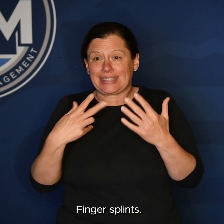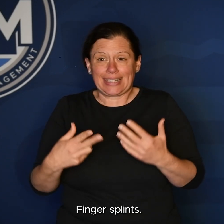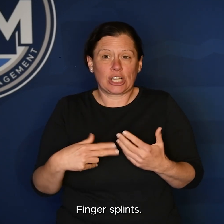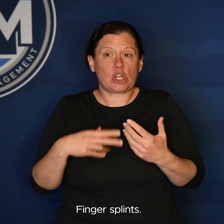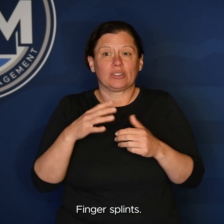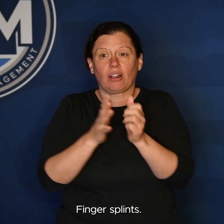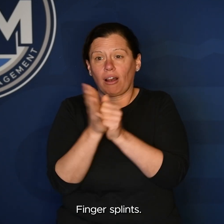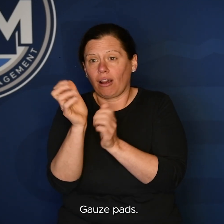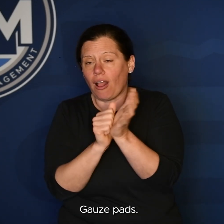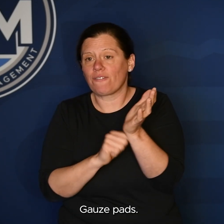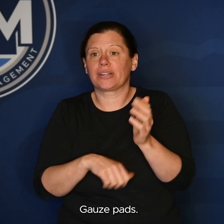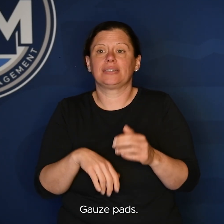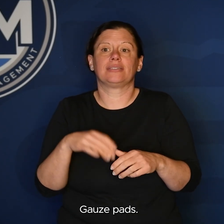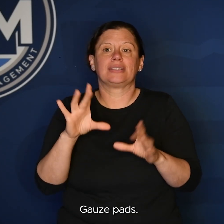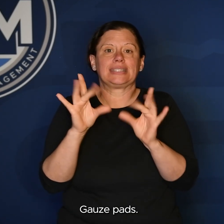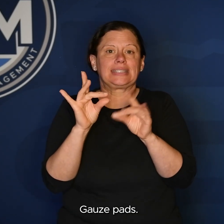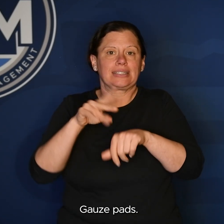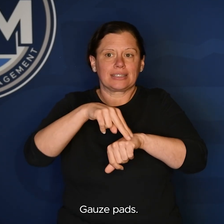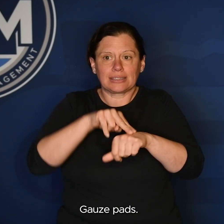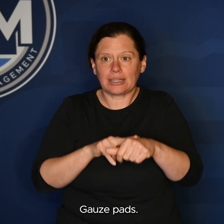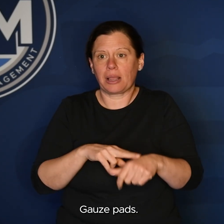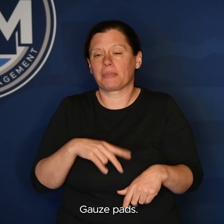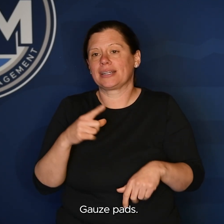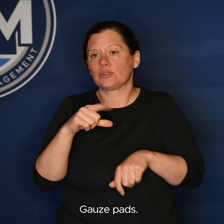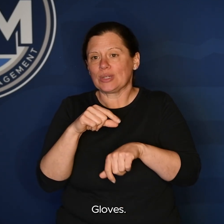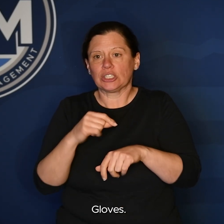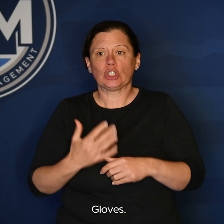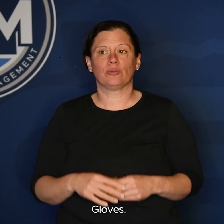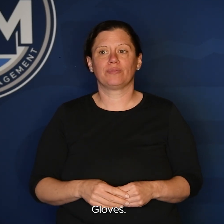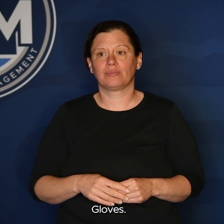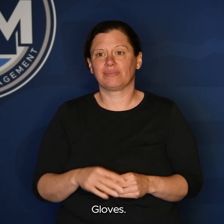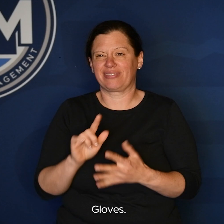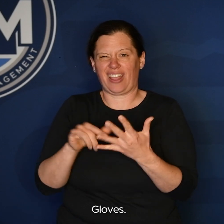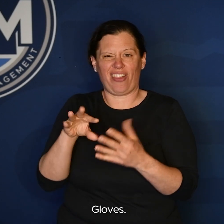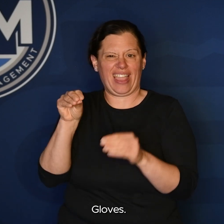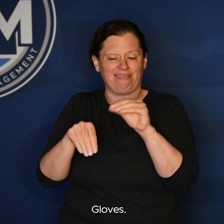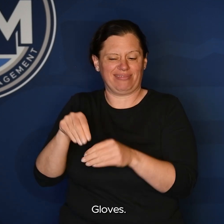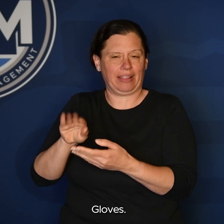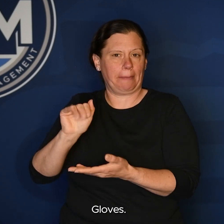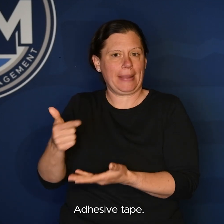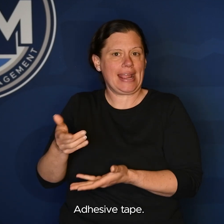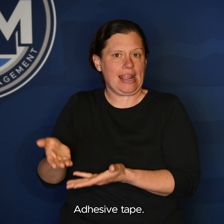splints, gauze pads, gloves,